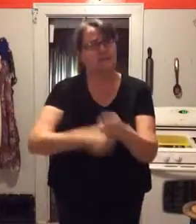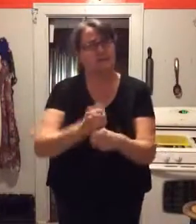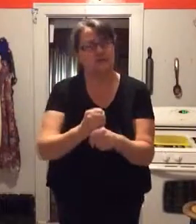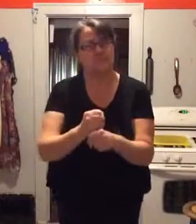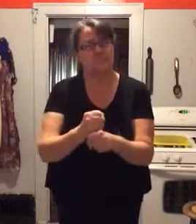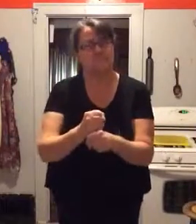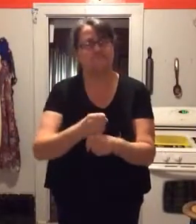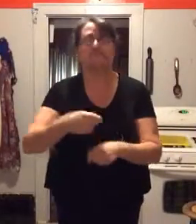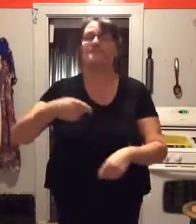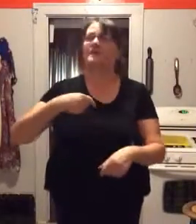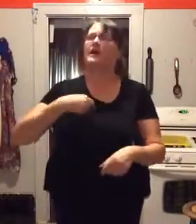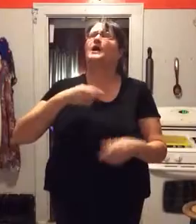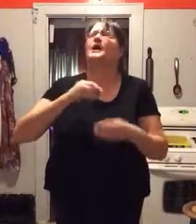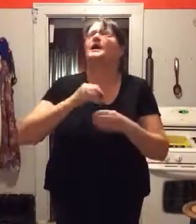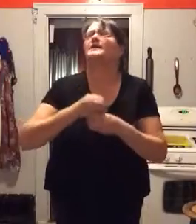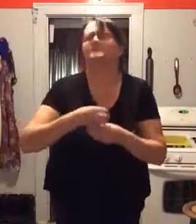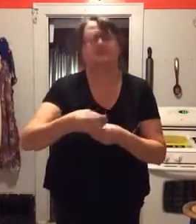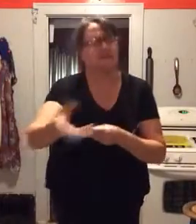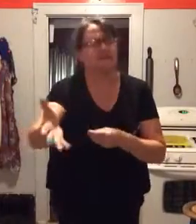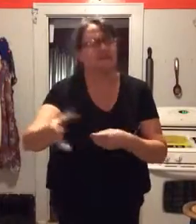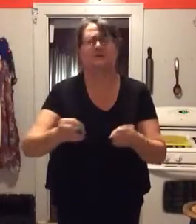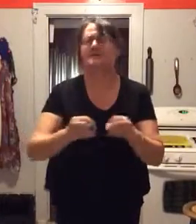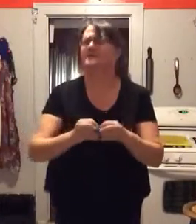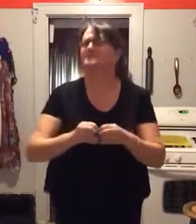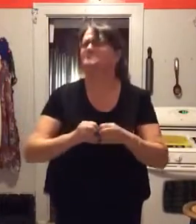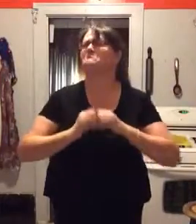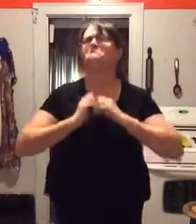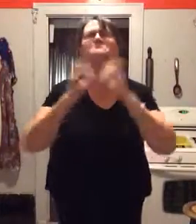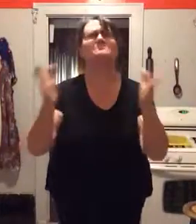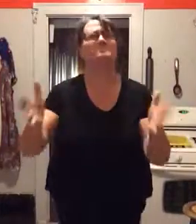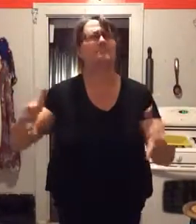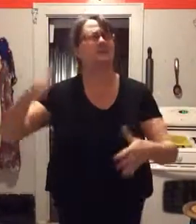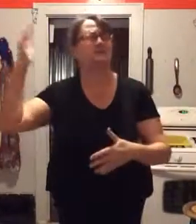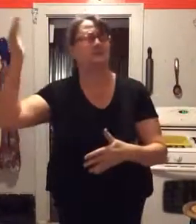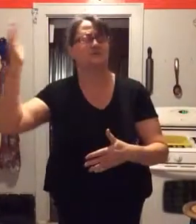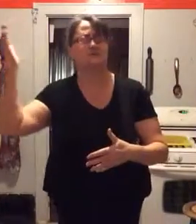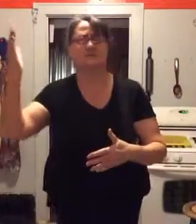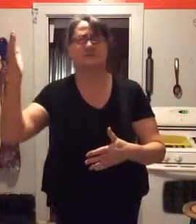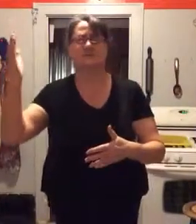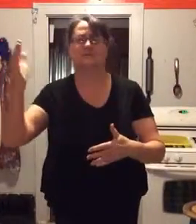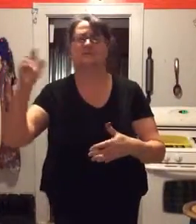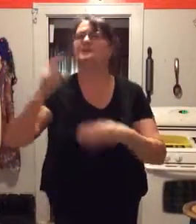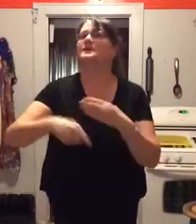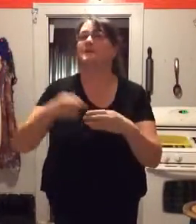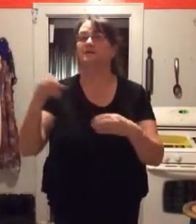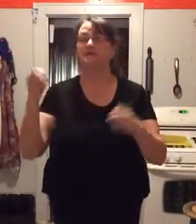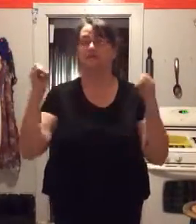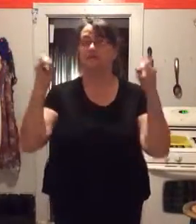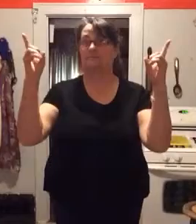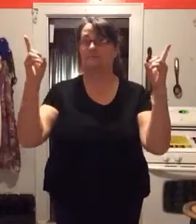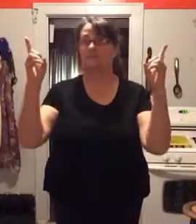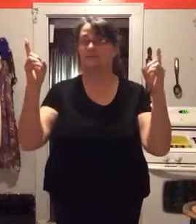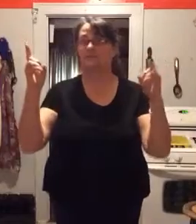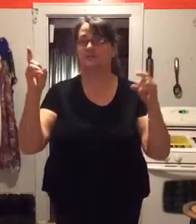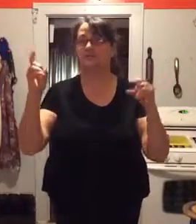and I've talked a lot about responsibility. I've talked